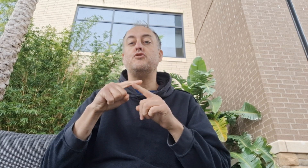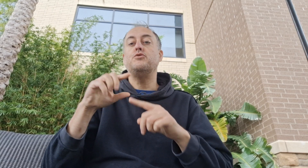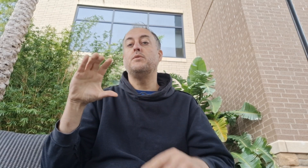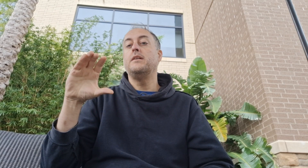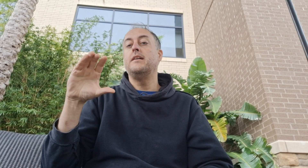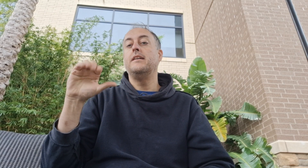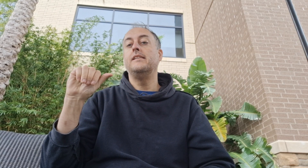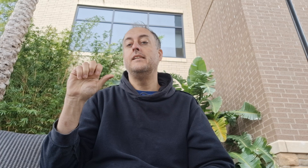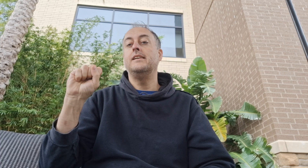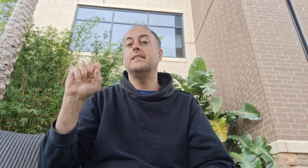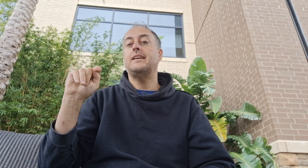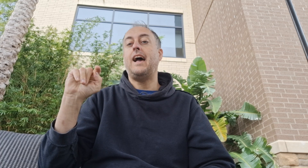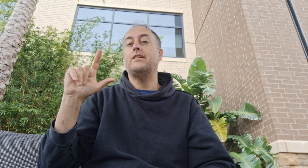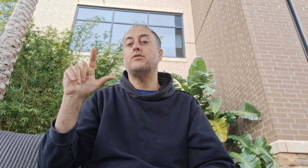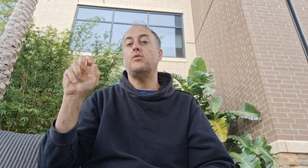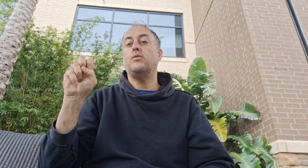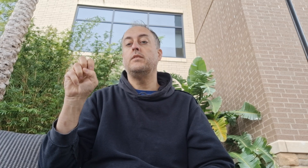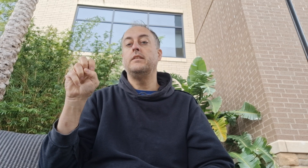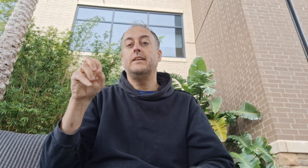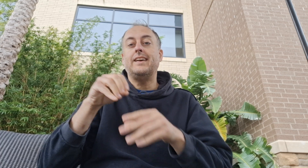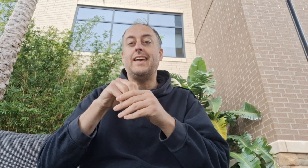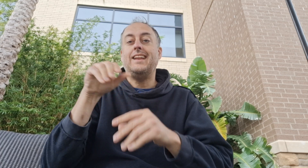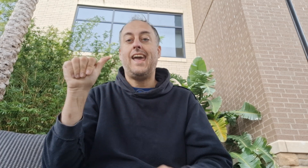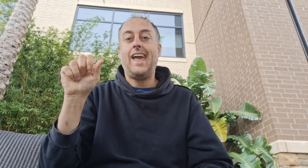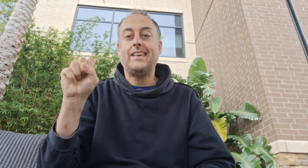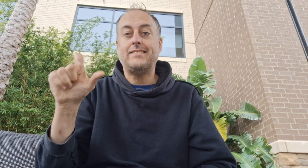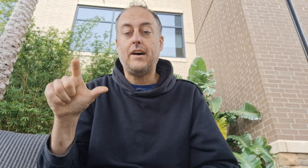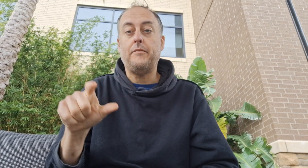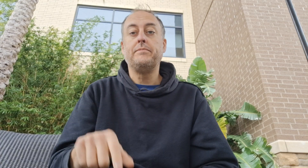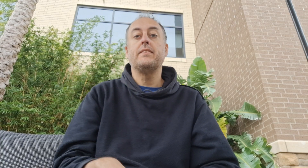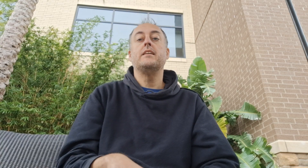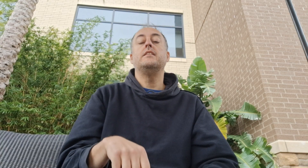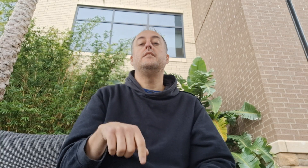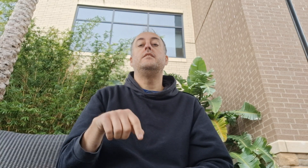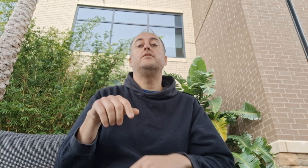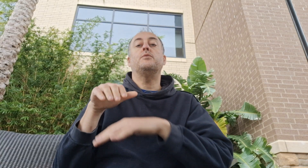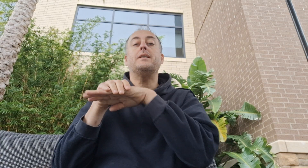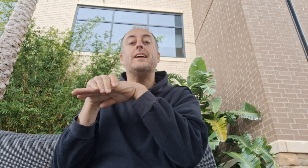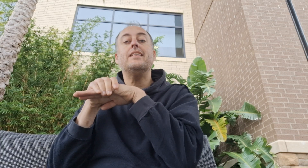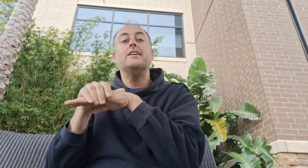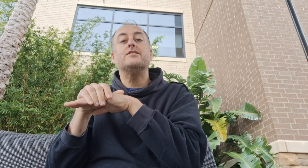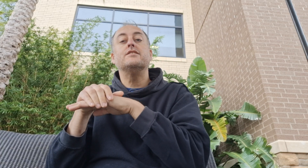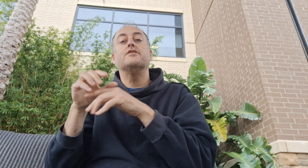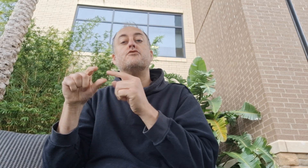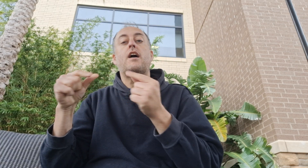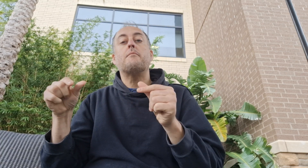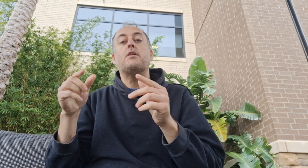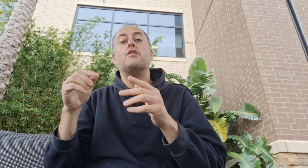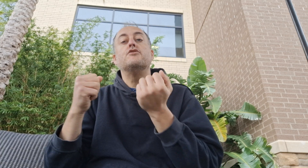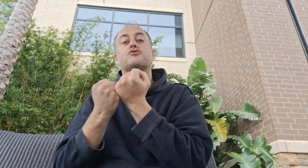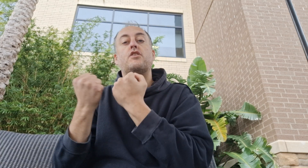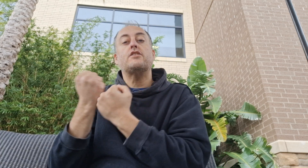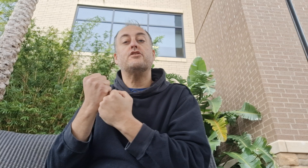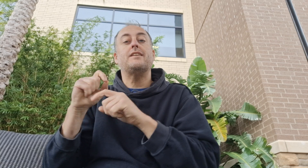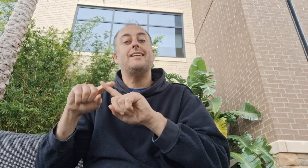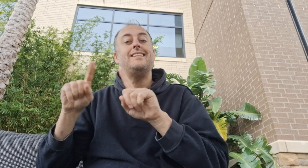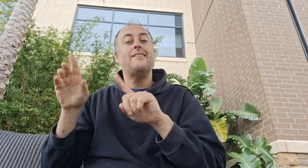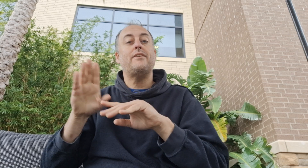to castle in ASL. So English grammar structure different